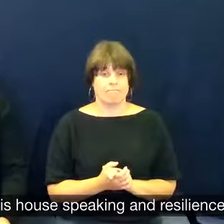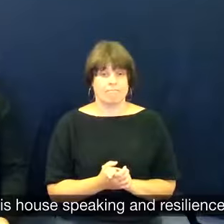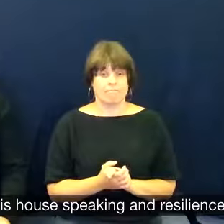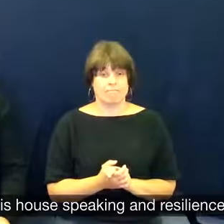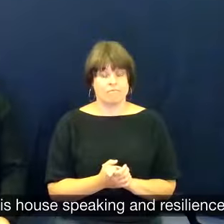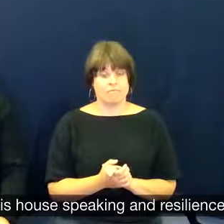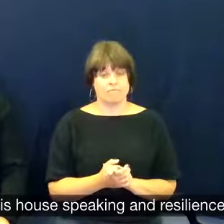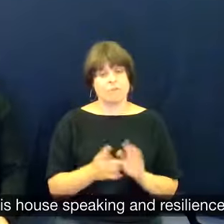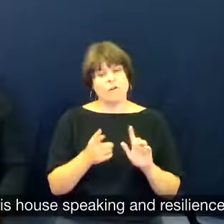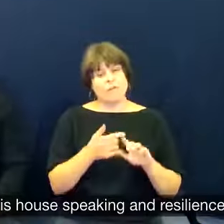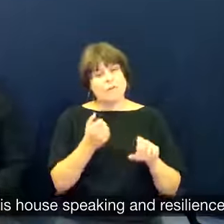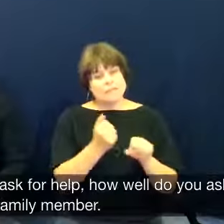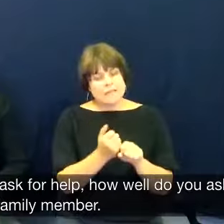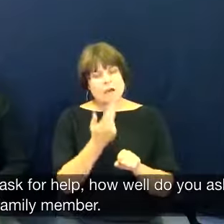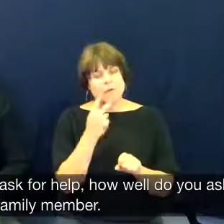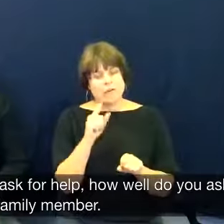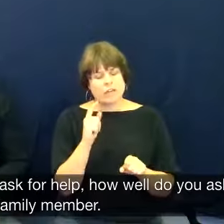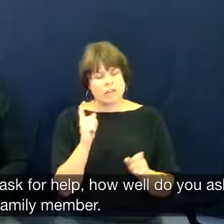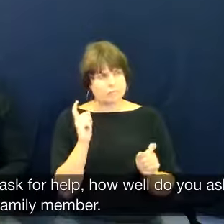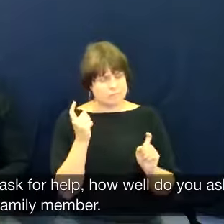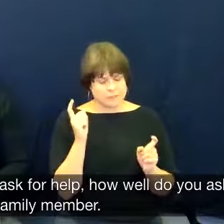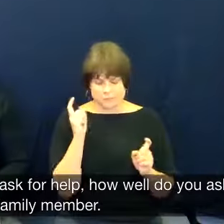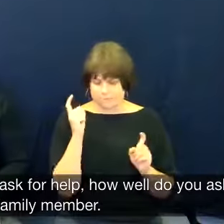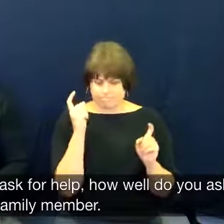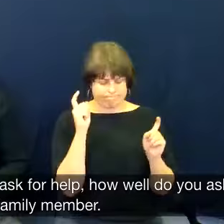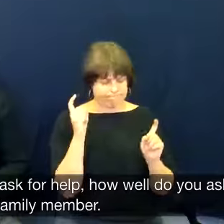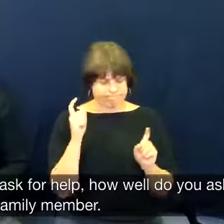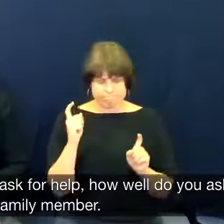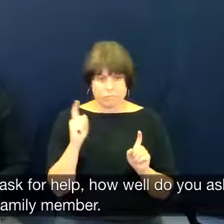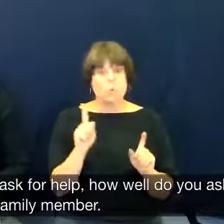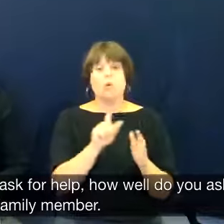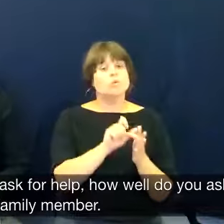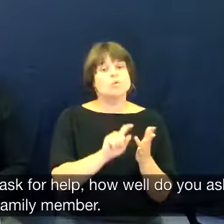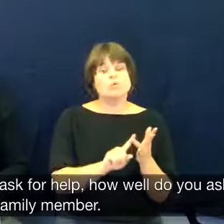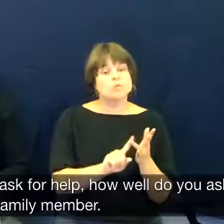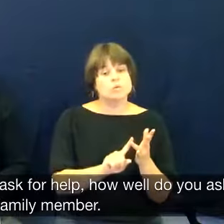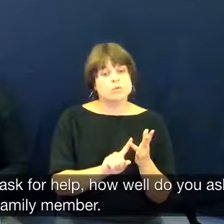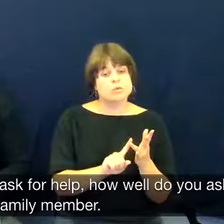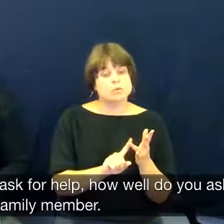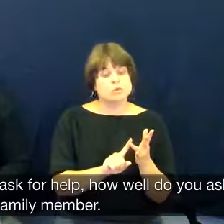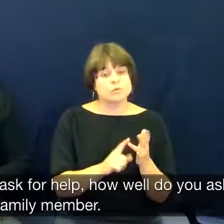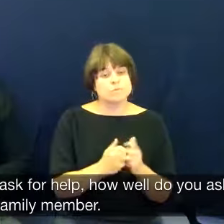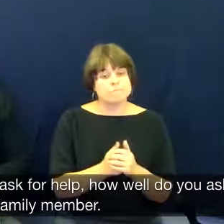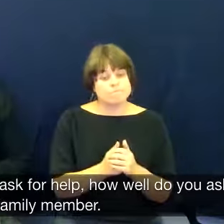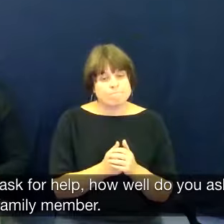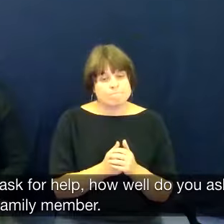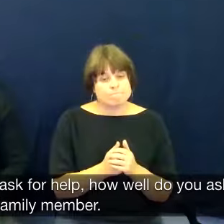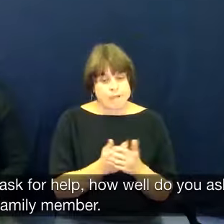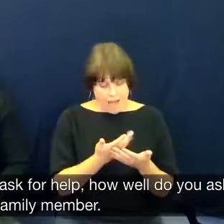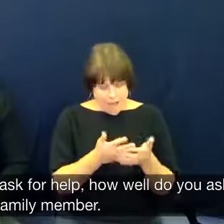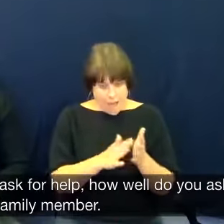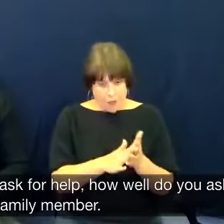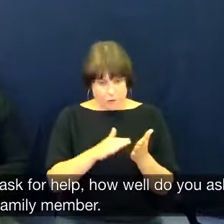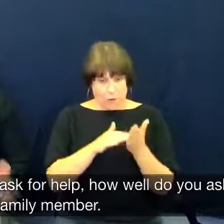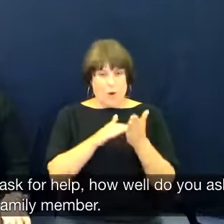So if there's something that was bothering you, what will you do to help